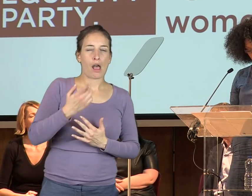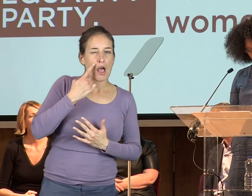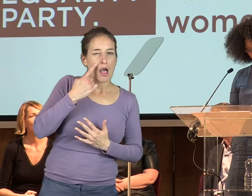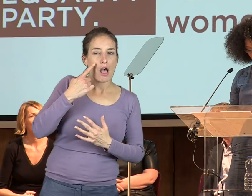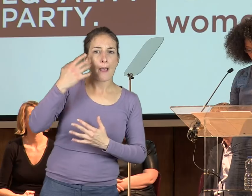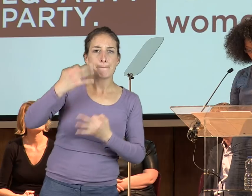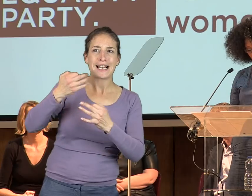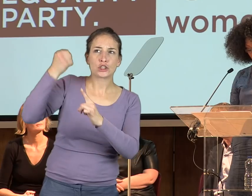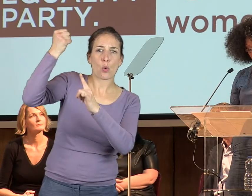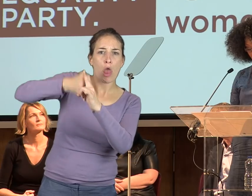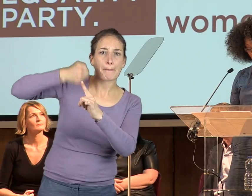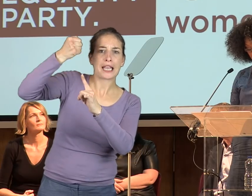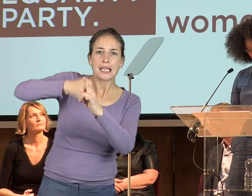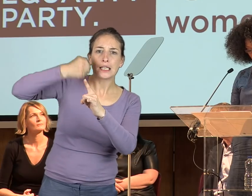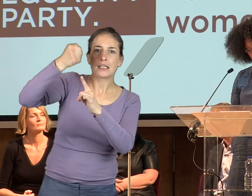and